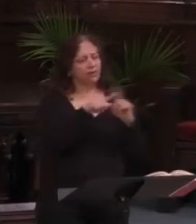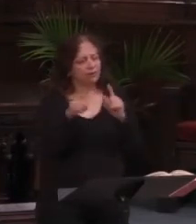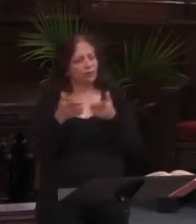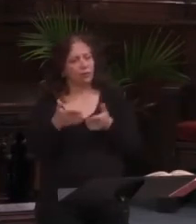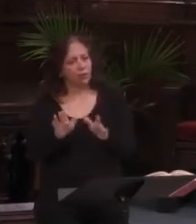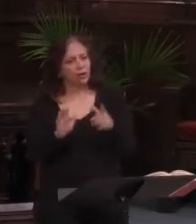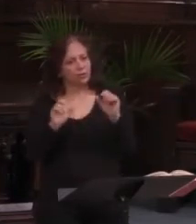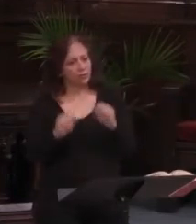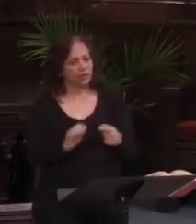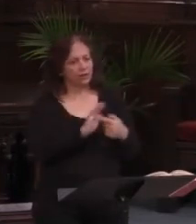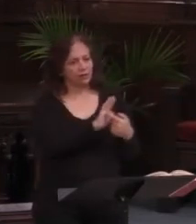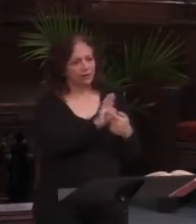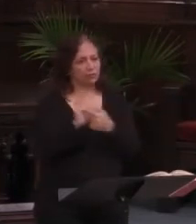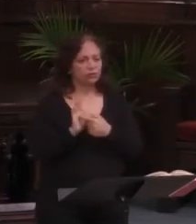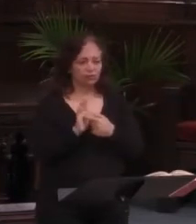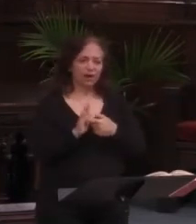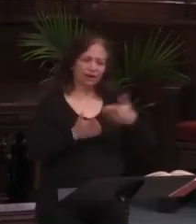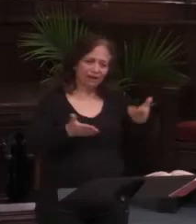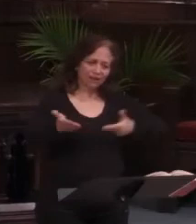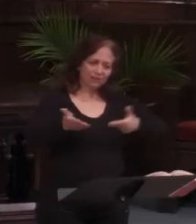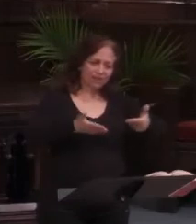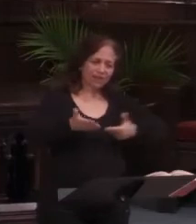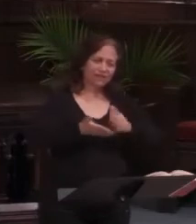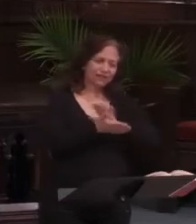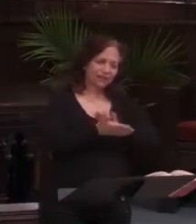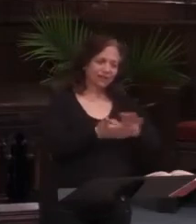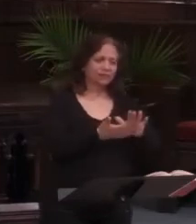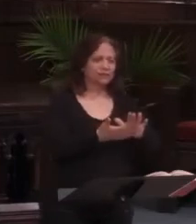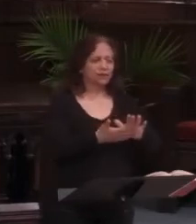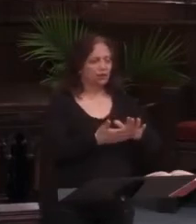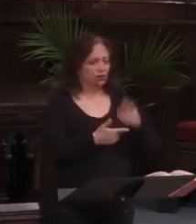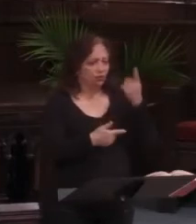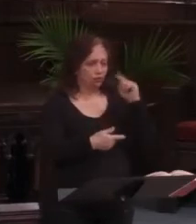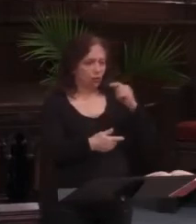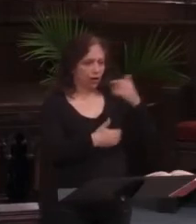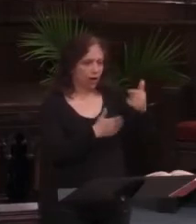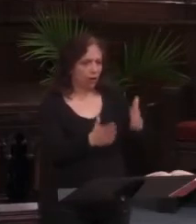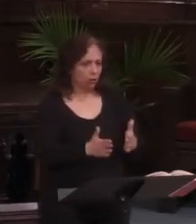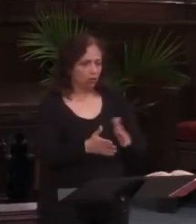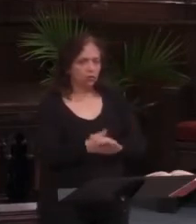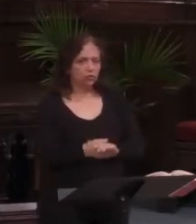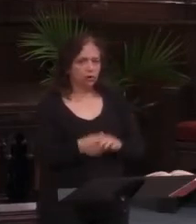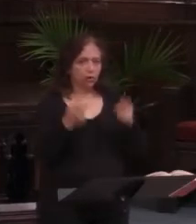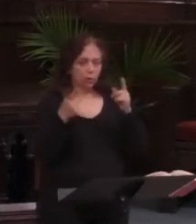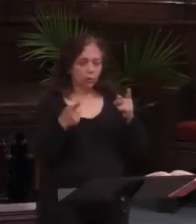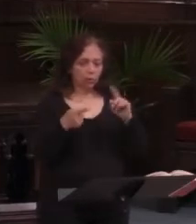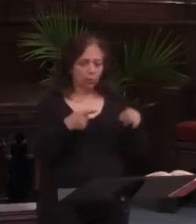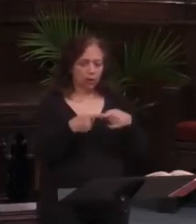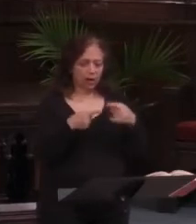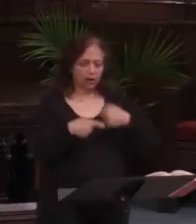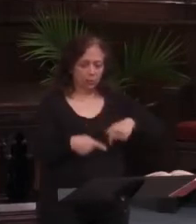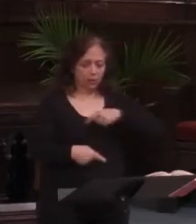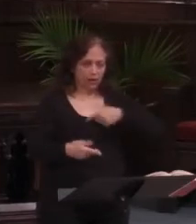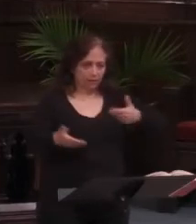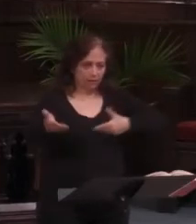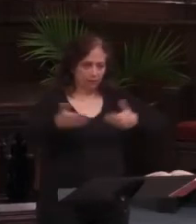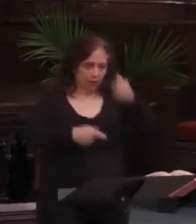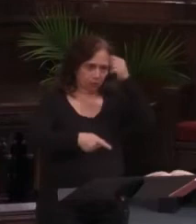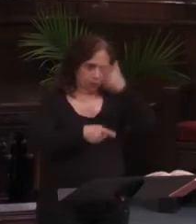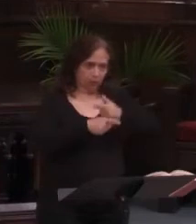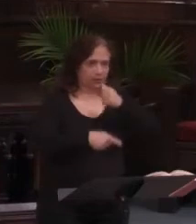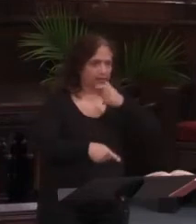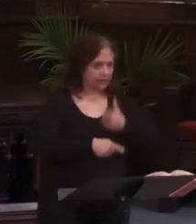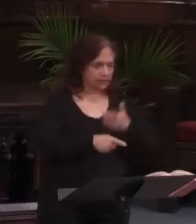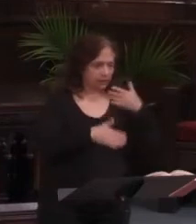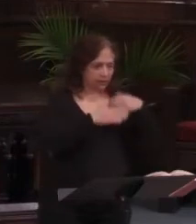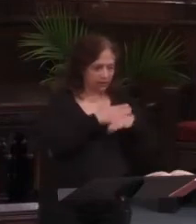can demonstrate hospitality and kindness to our neighbors. When we invite our brothers and sisters